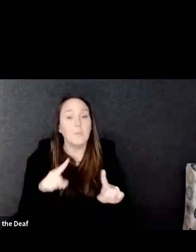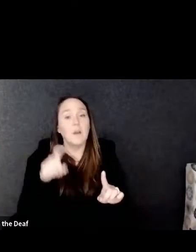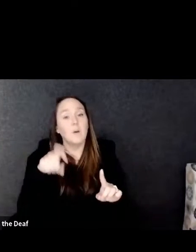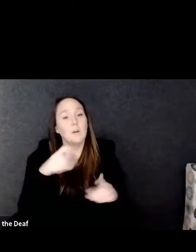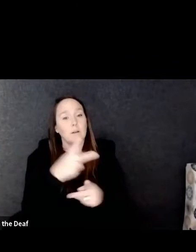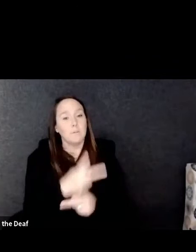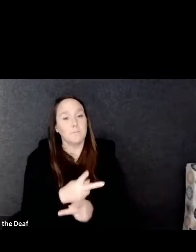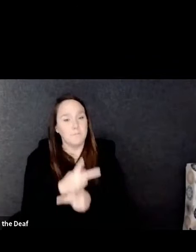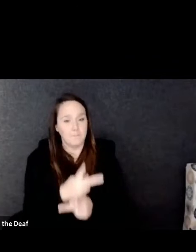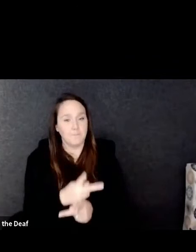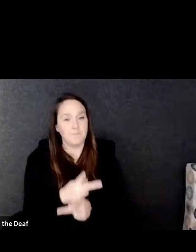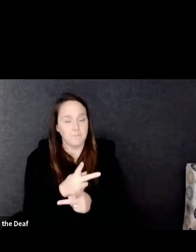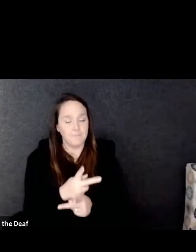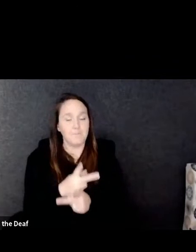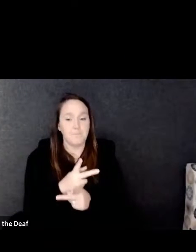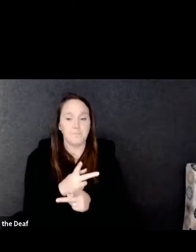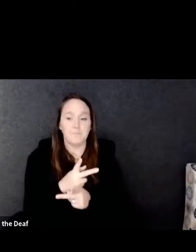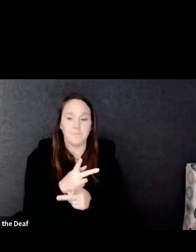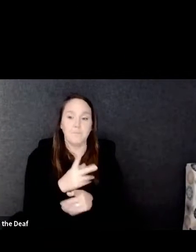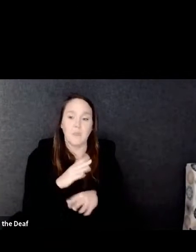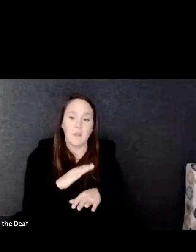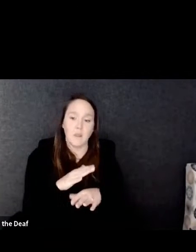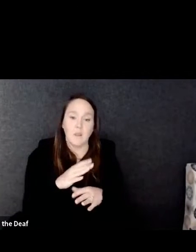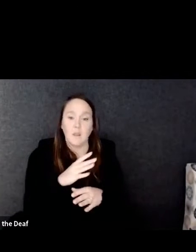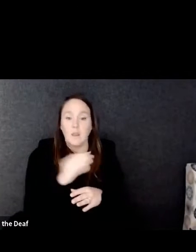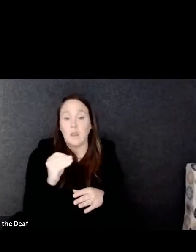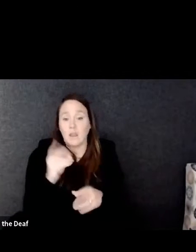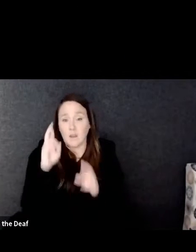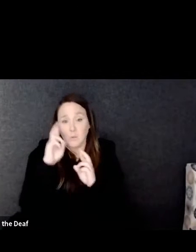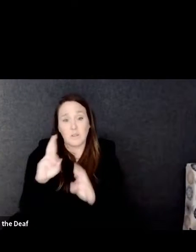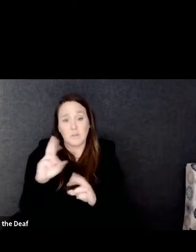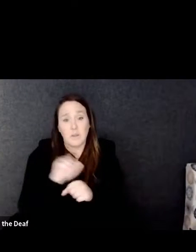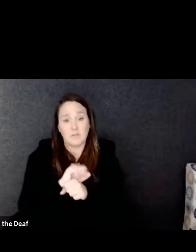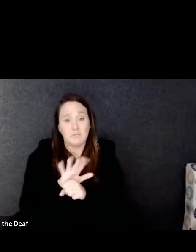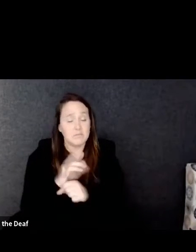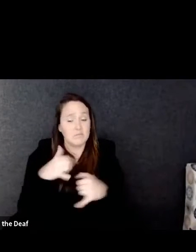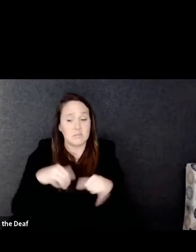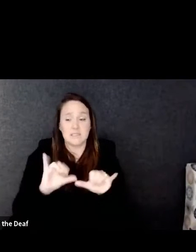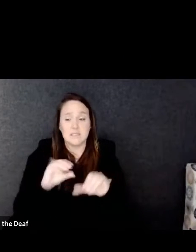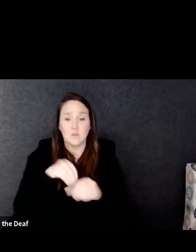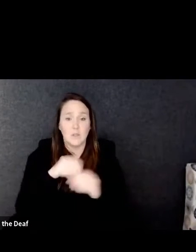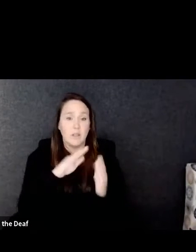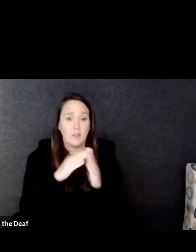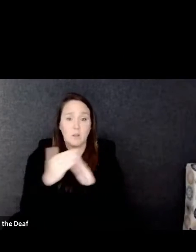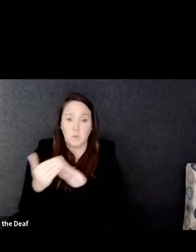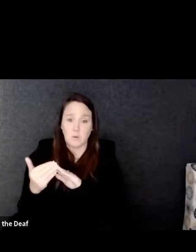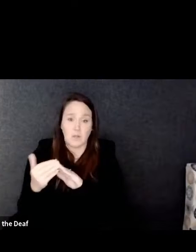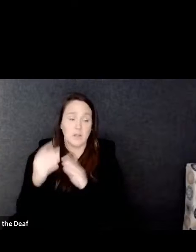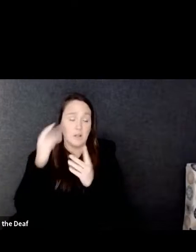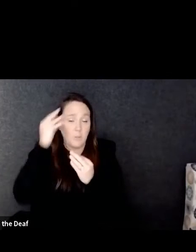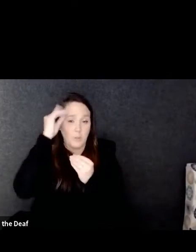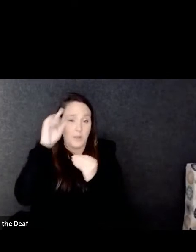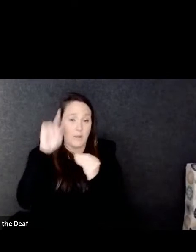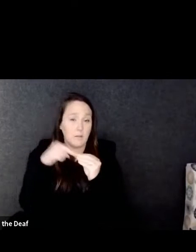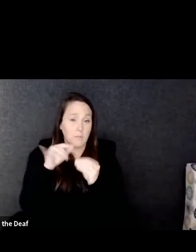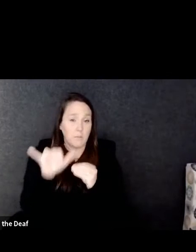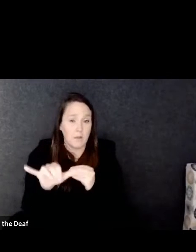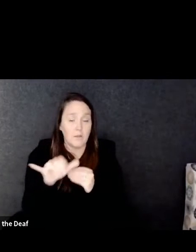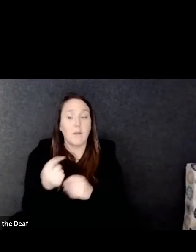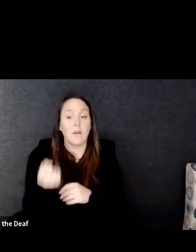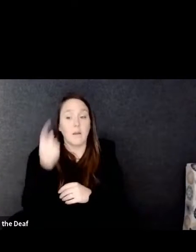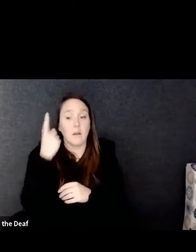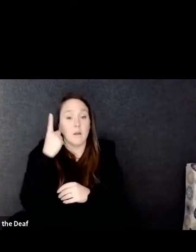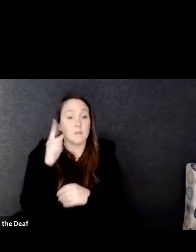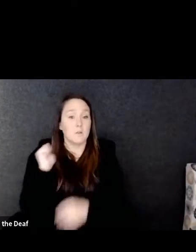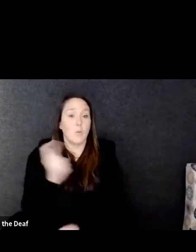cautious and respect COVID-19. It's still in our community. and be thoughtful about that and understand that all